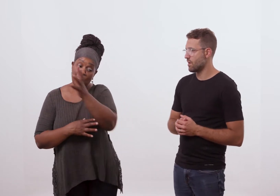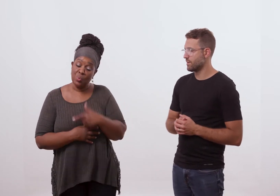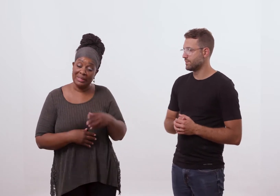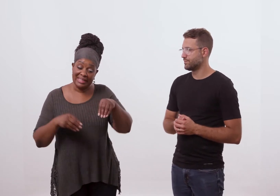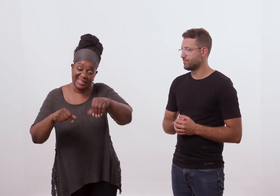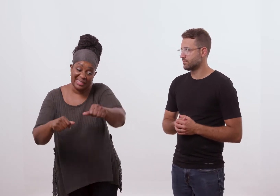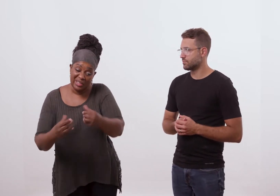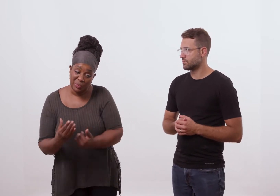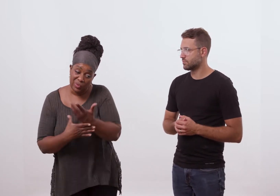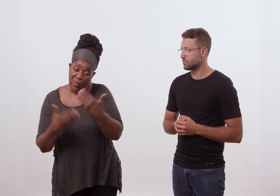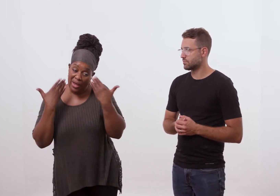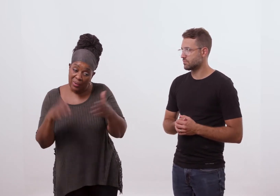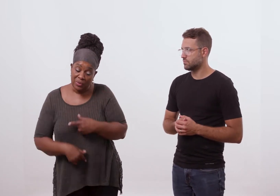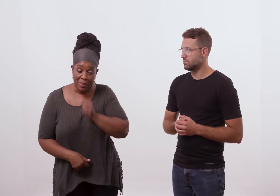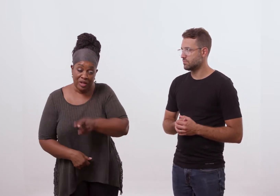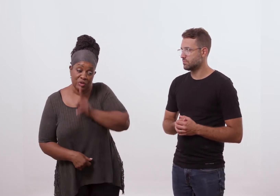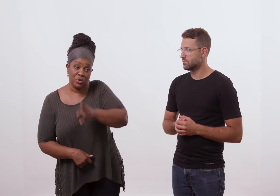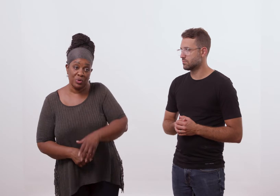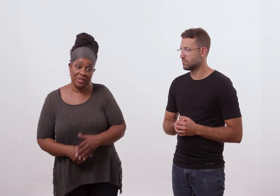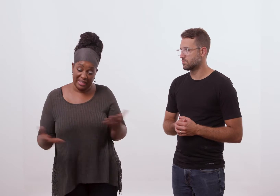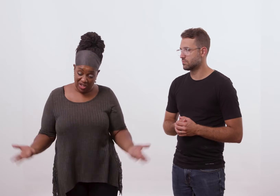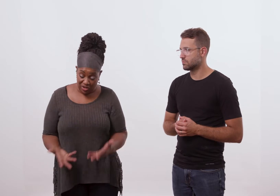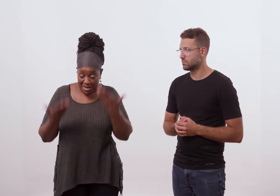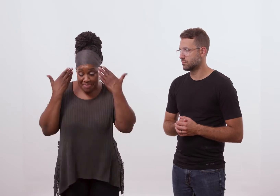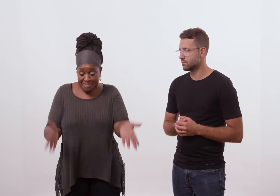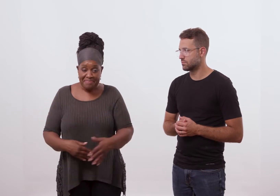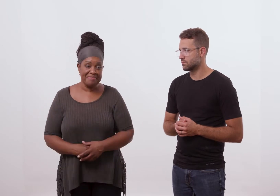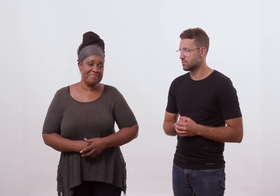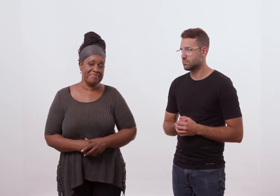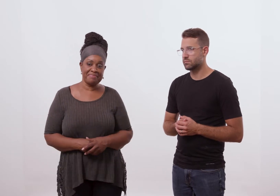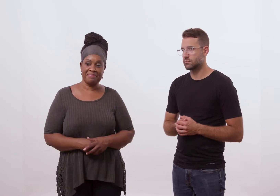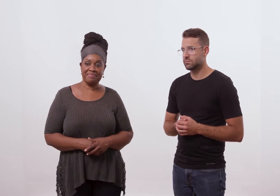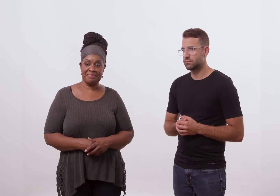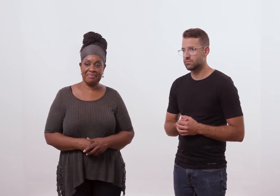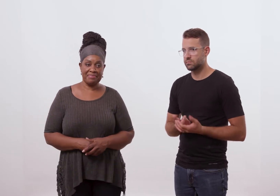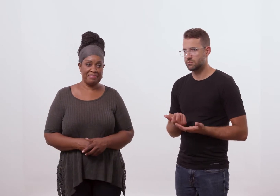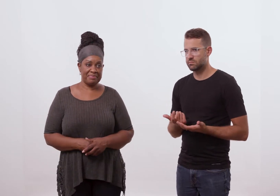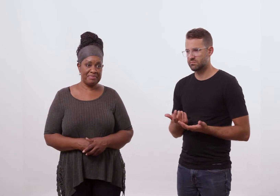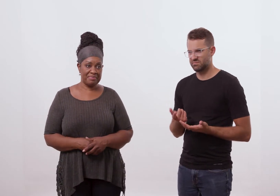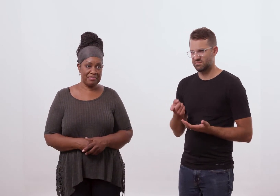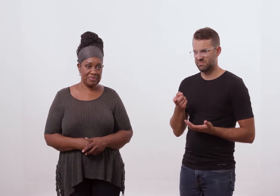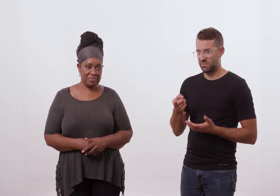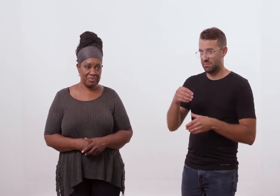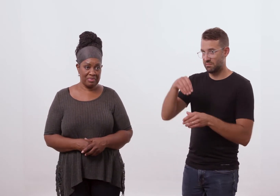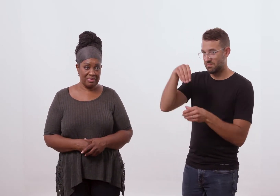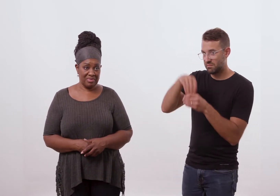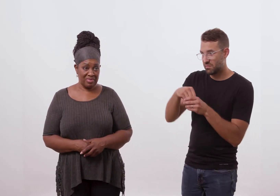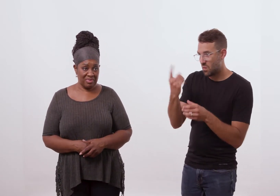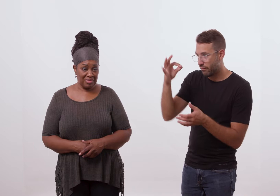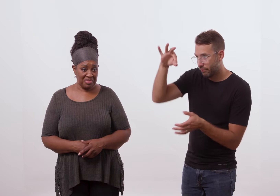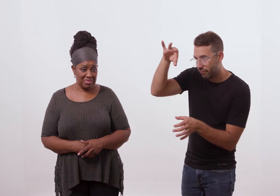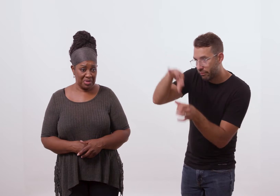soil. Let's see what happens. Are you? You're only planting the one seed?